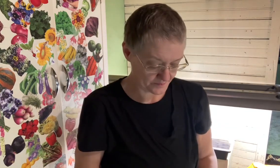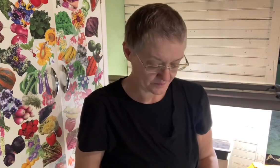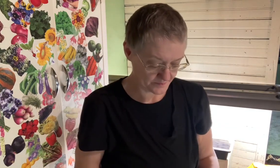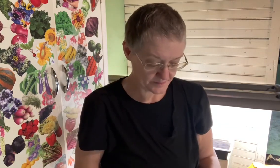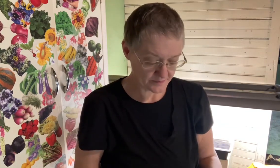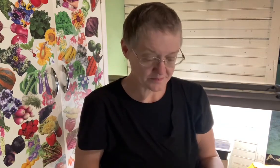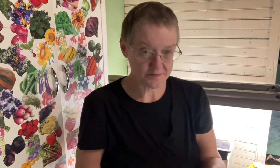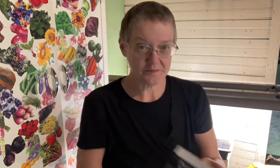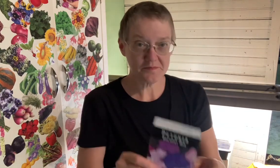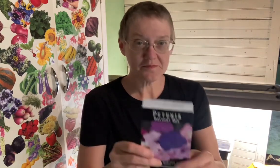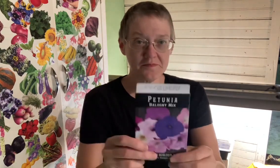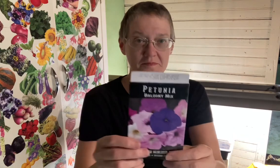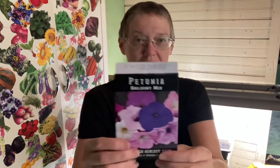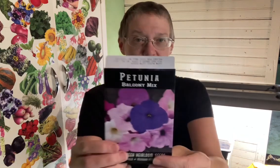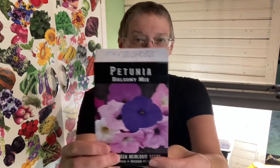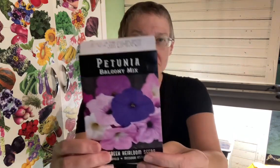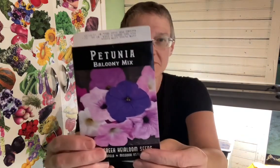going to start